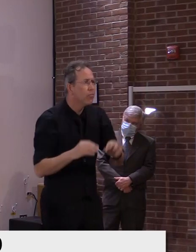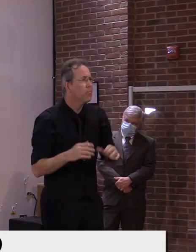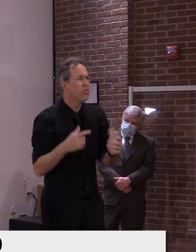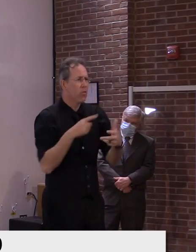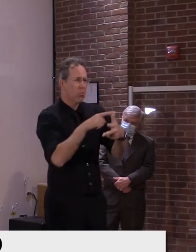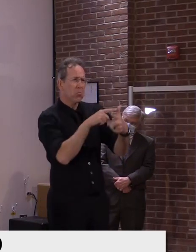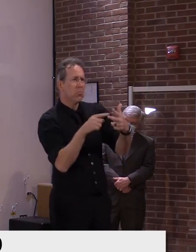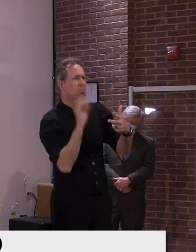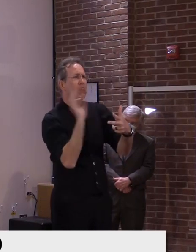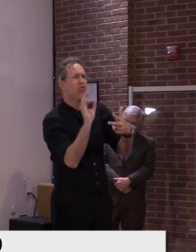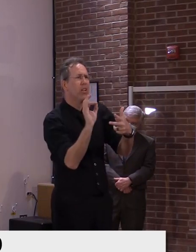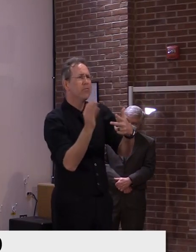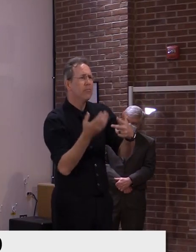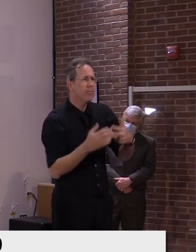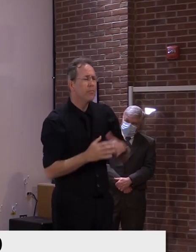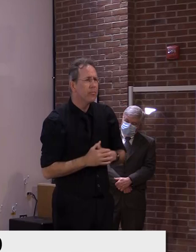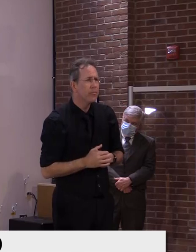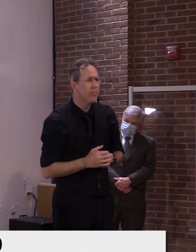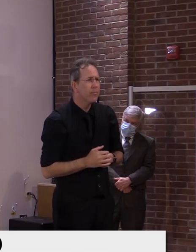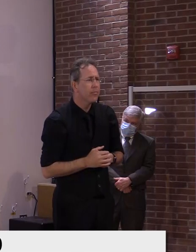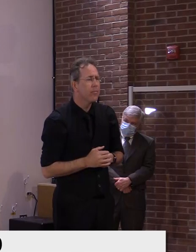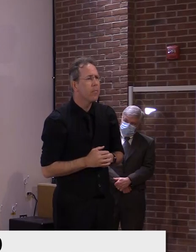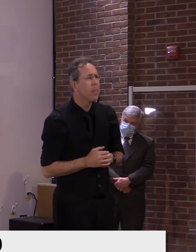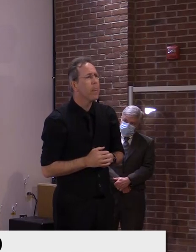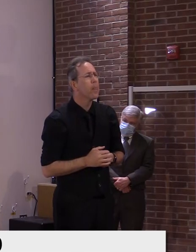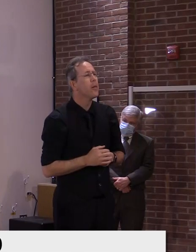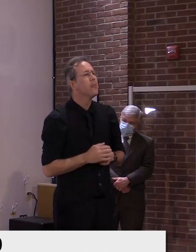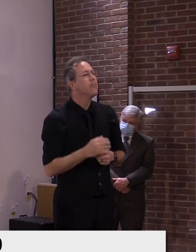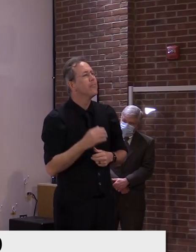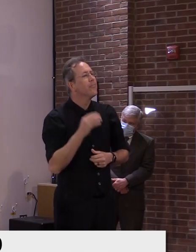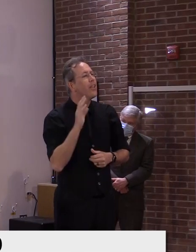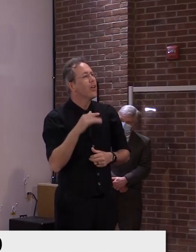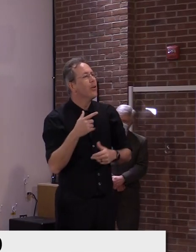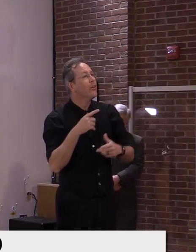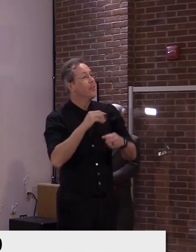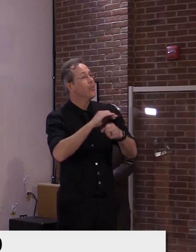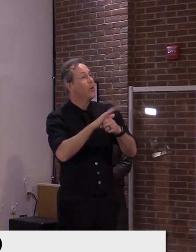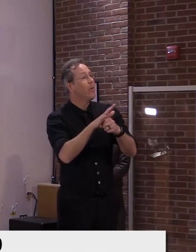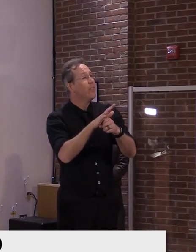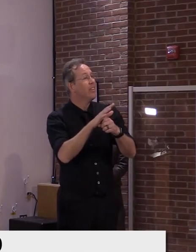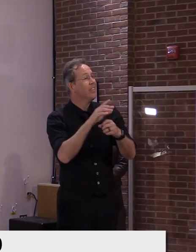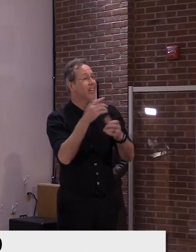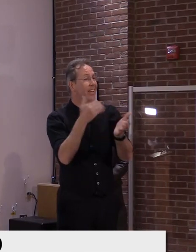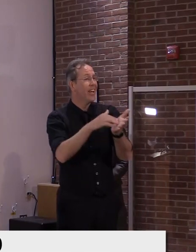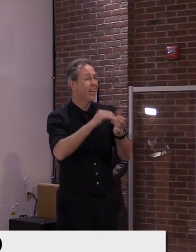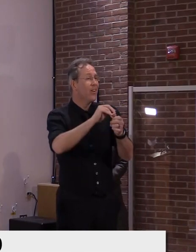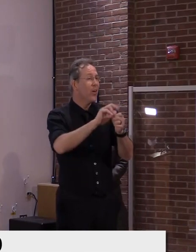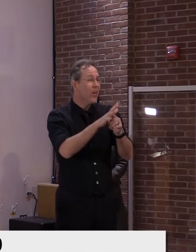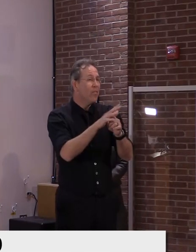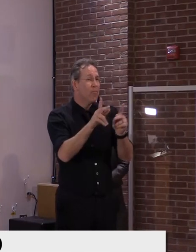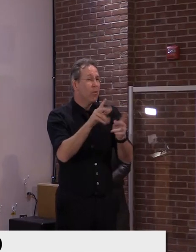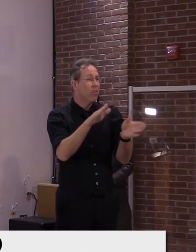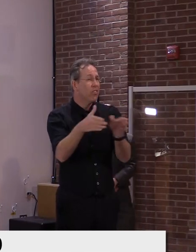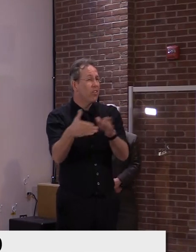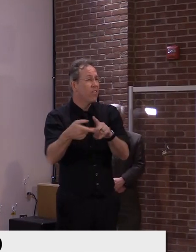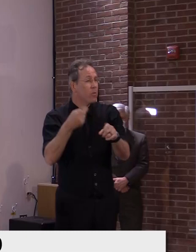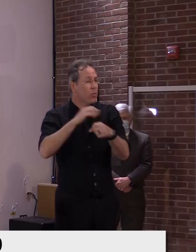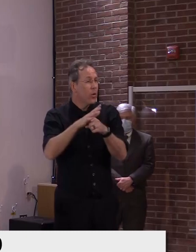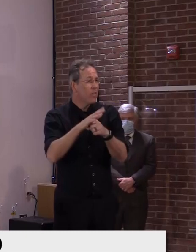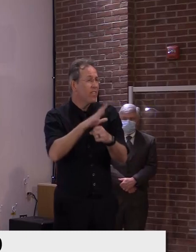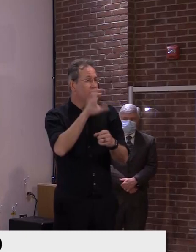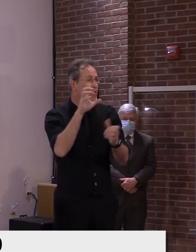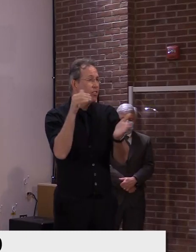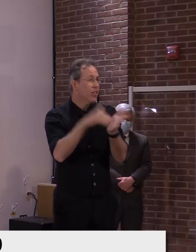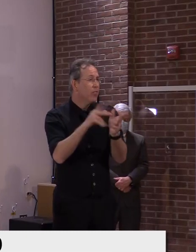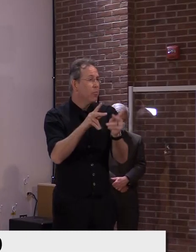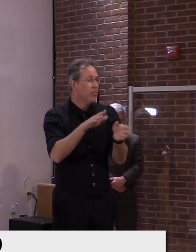die of COVID, the number of states that have cases that are in the double-digit percents of the population have